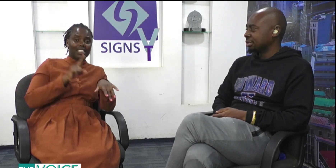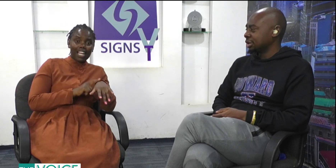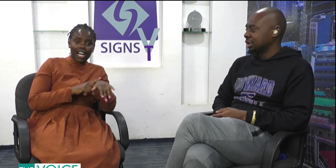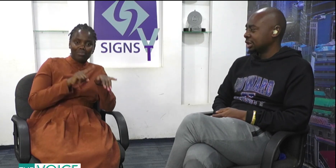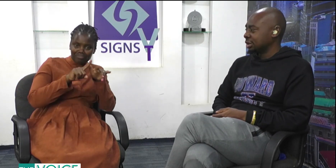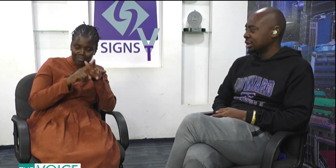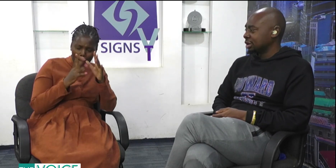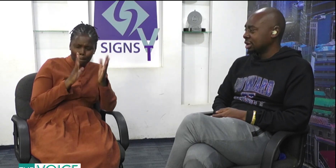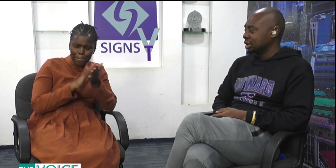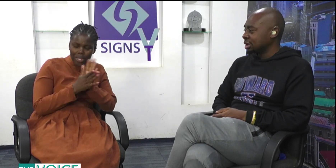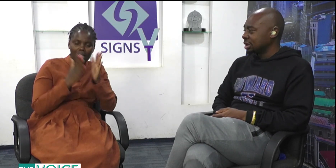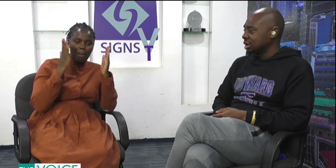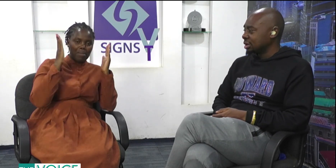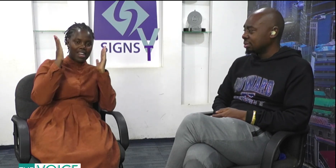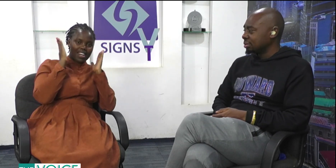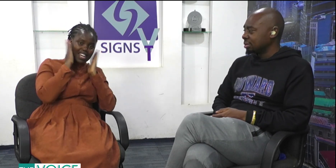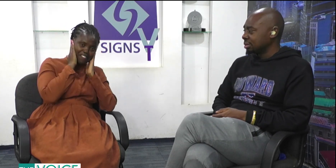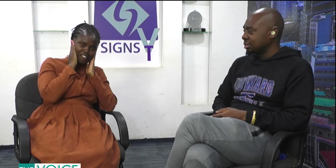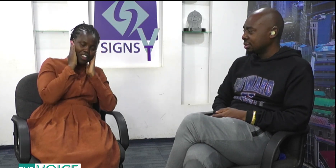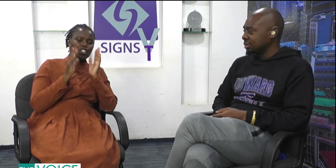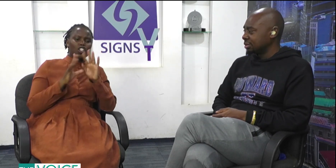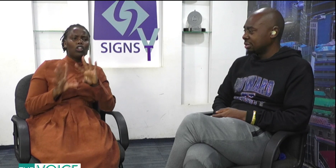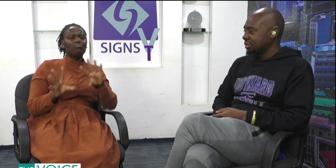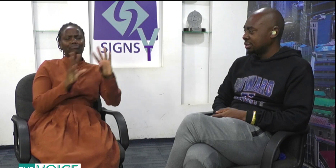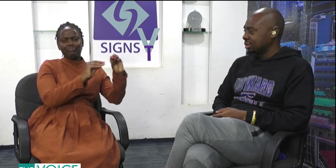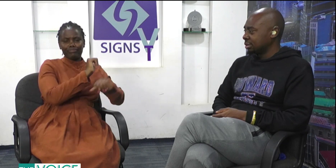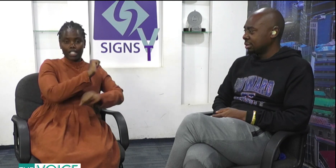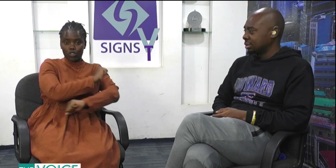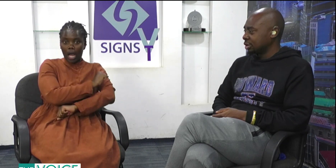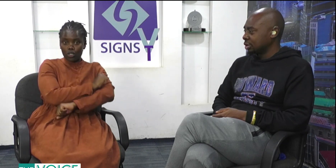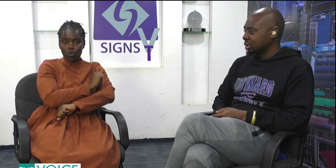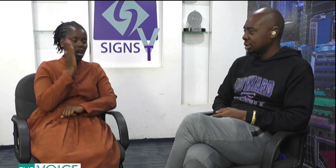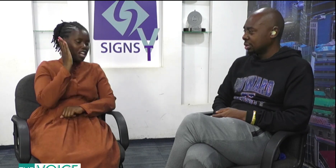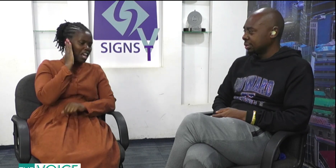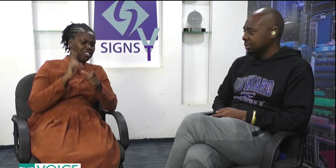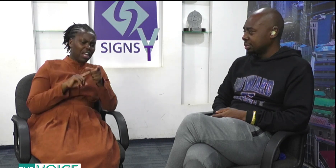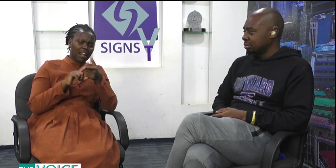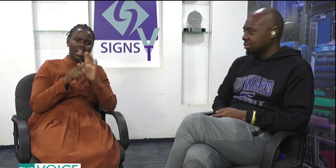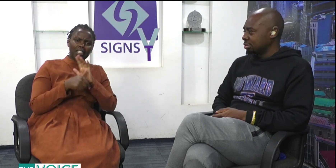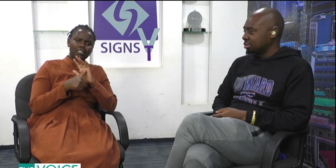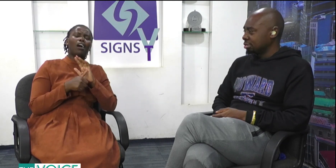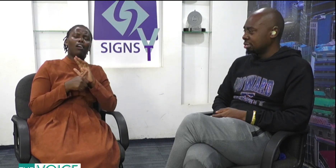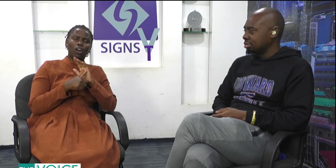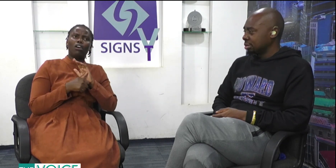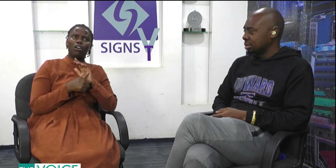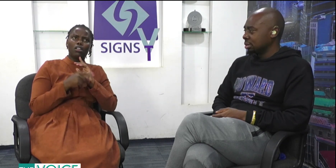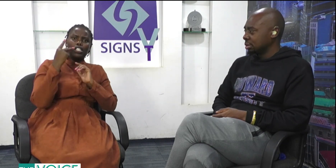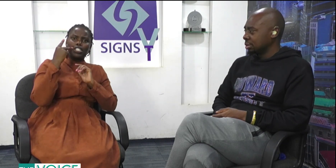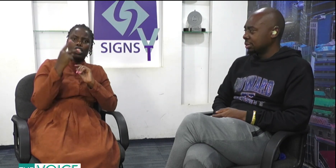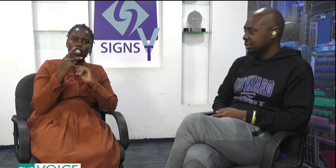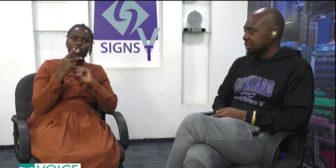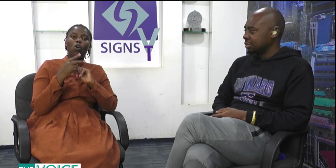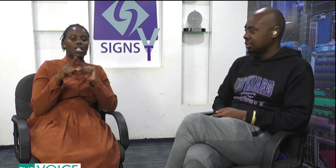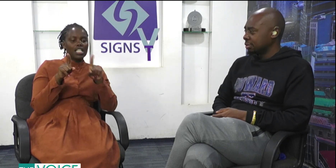The passion for teaching started way long time ago, and even with him being